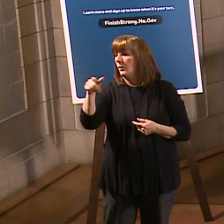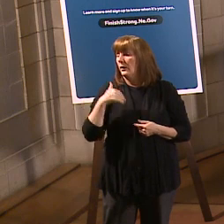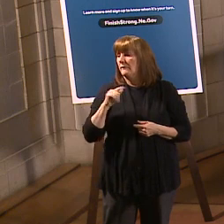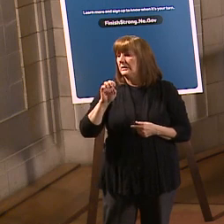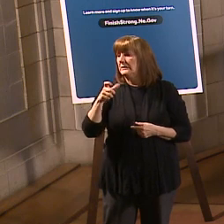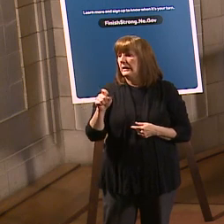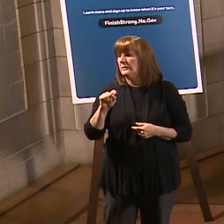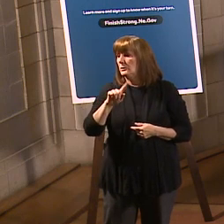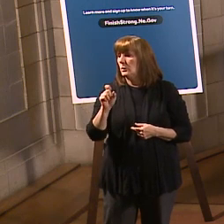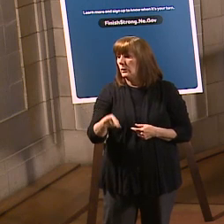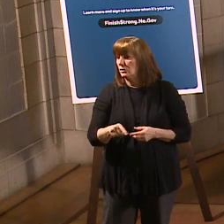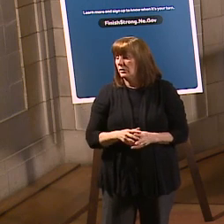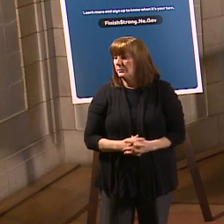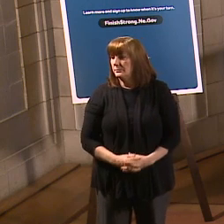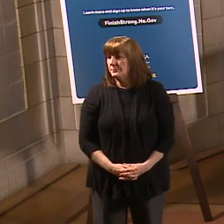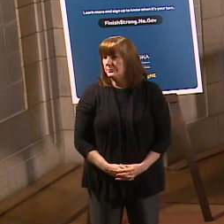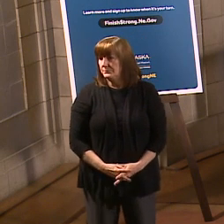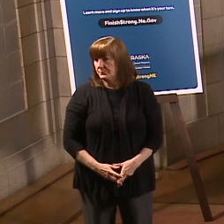conference?